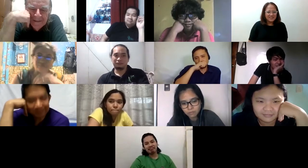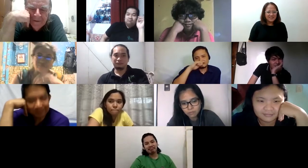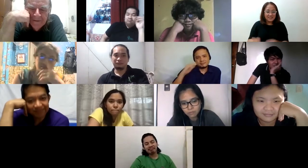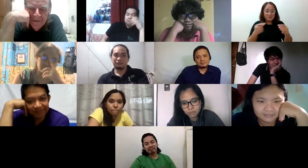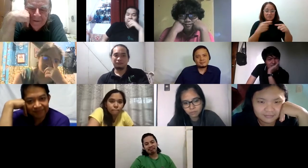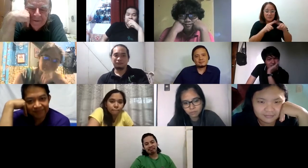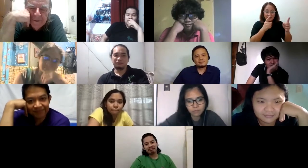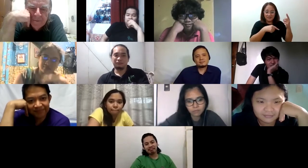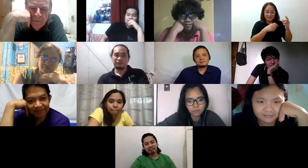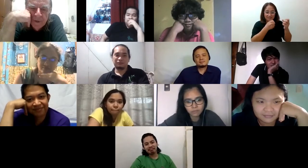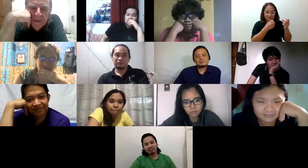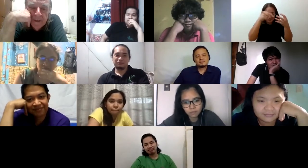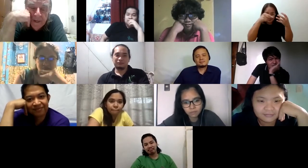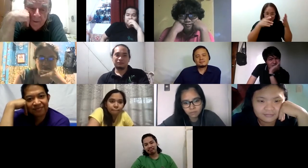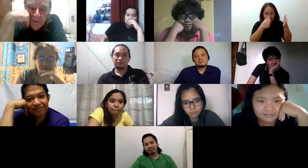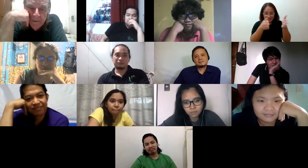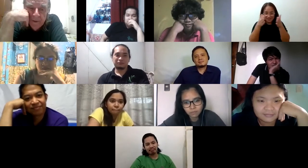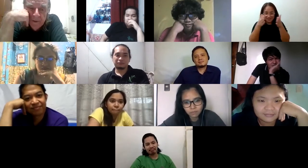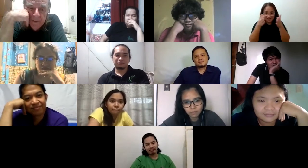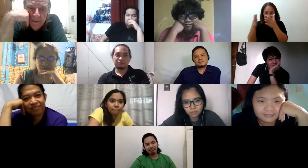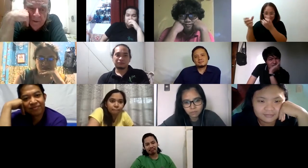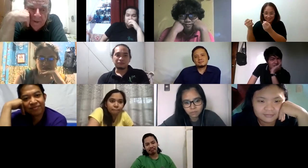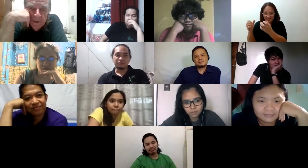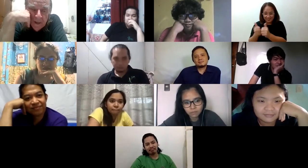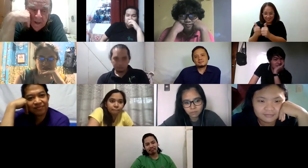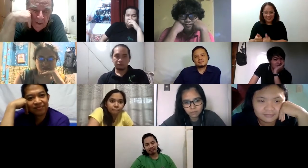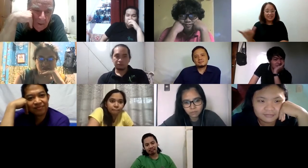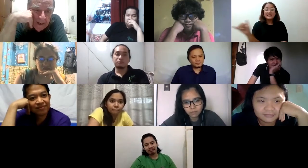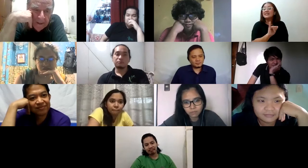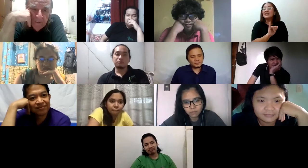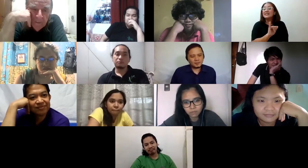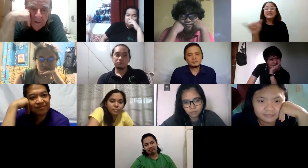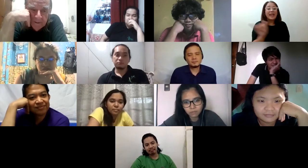So, you know, this is what we're dealing with when you're writing the book.